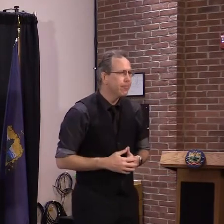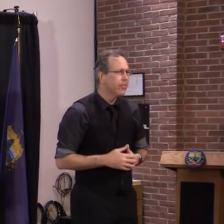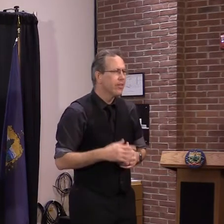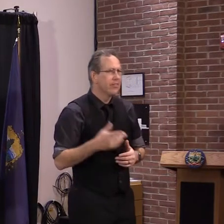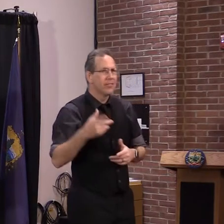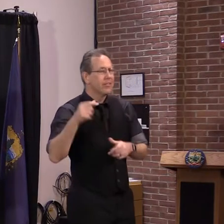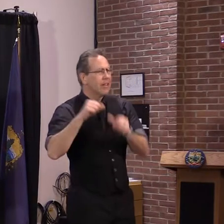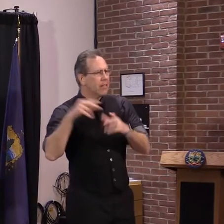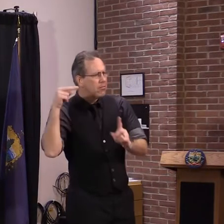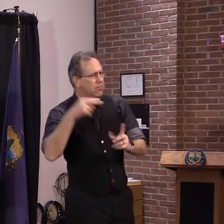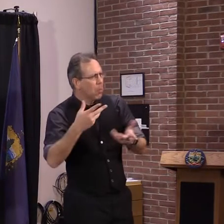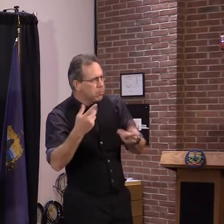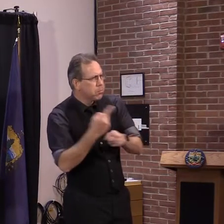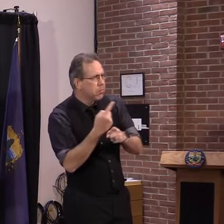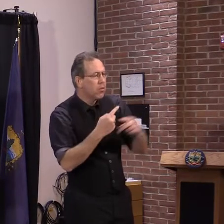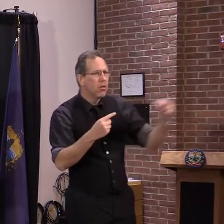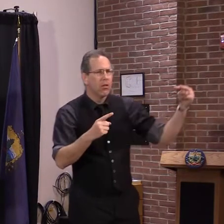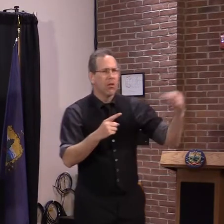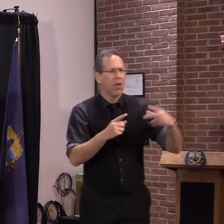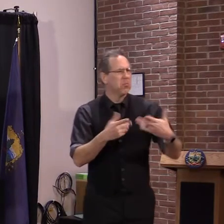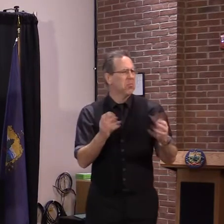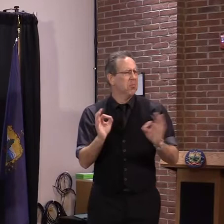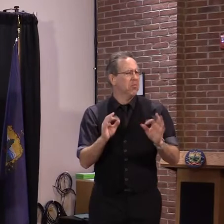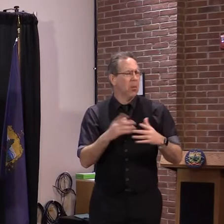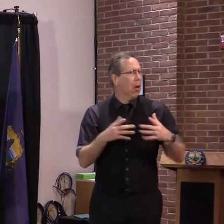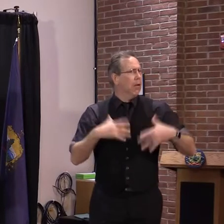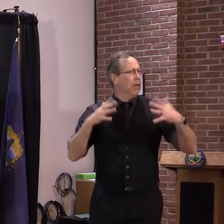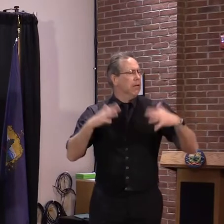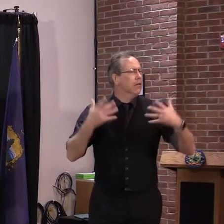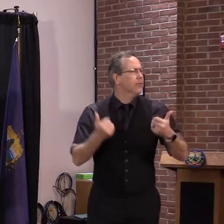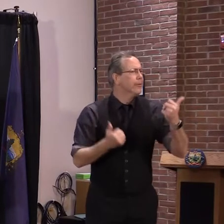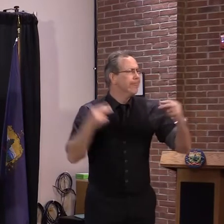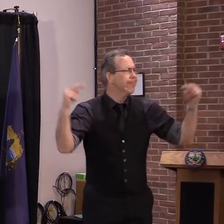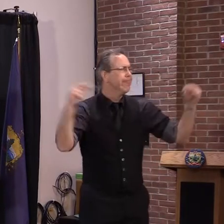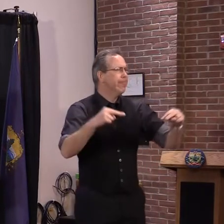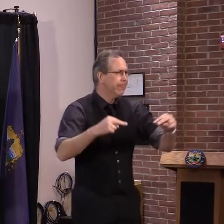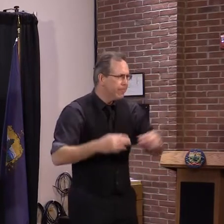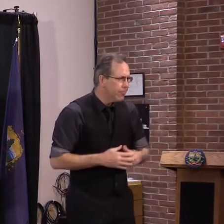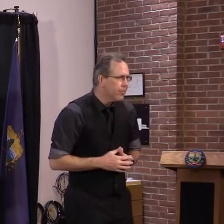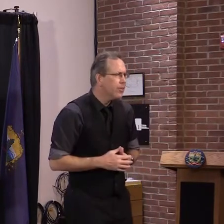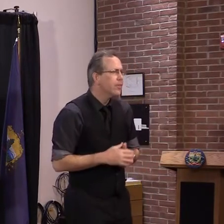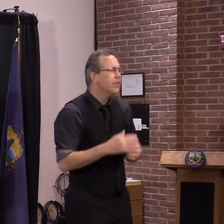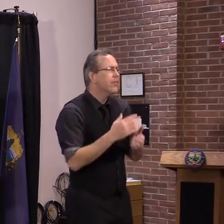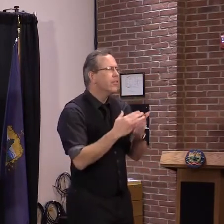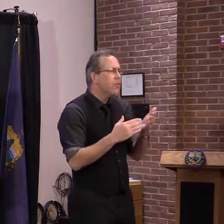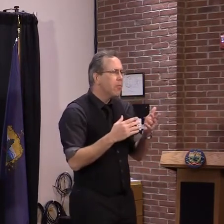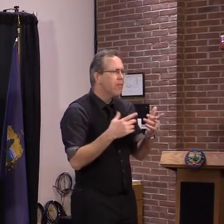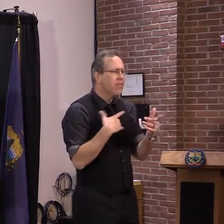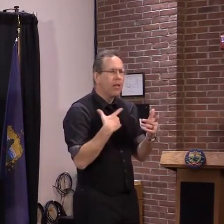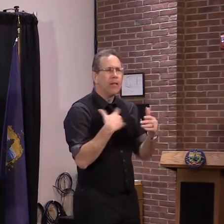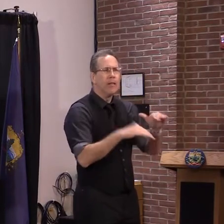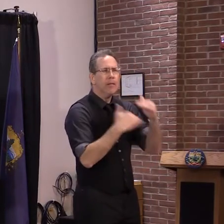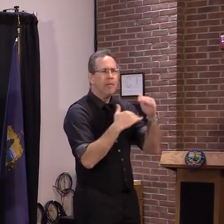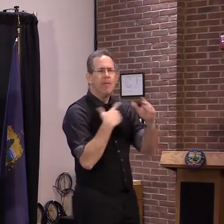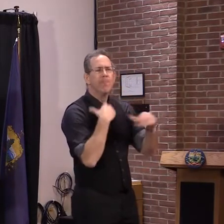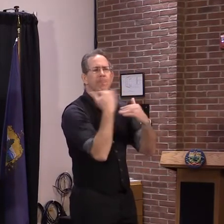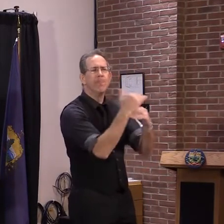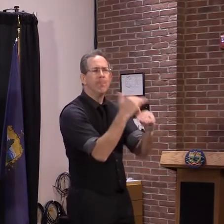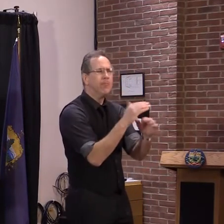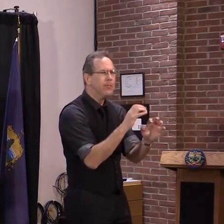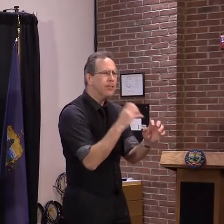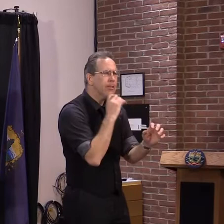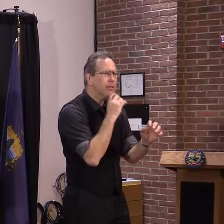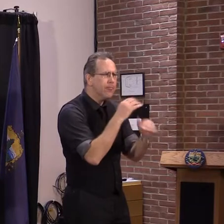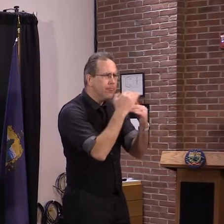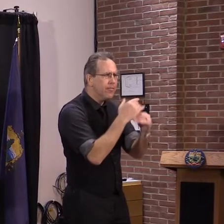anxiety inside of schools. And what we started to notice is some of these mitigation approaches that people think they're out of an abundance of caution doing these things,